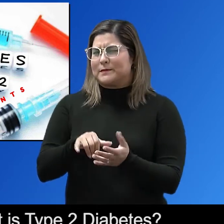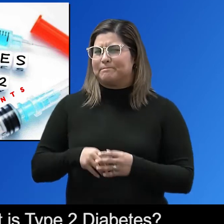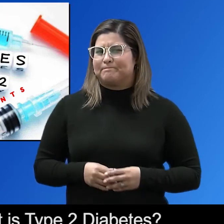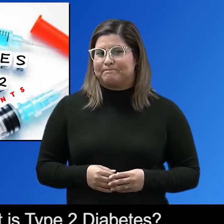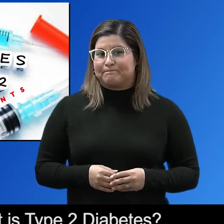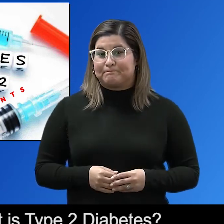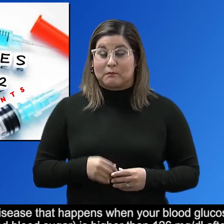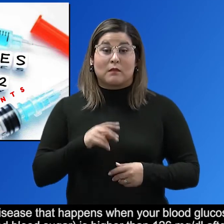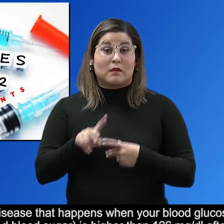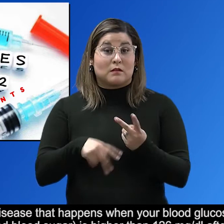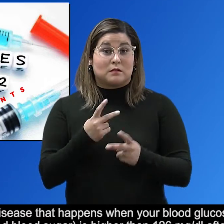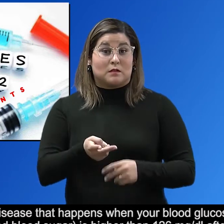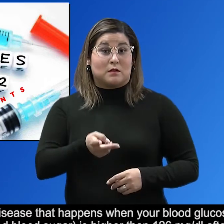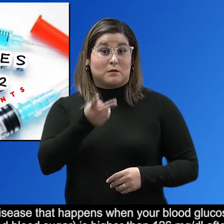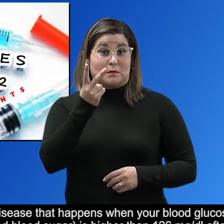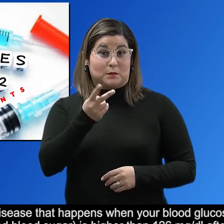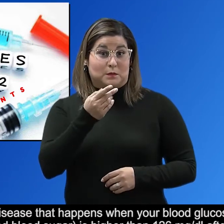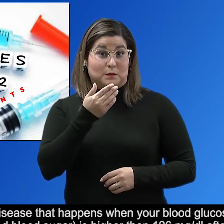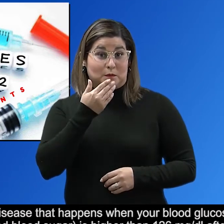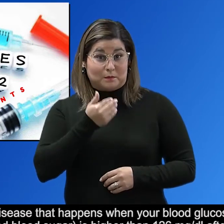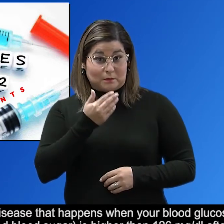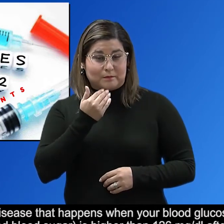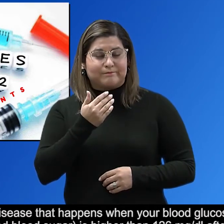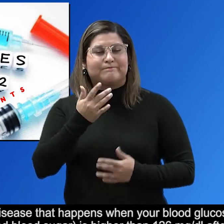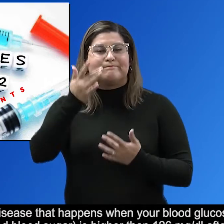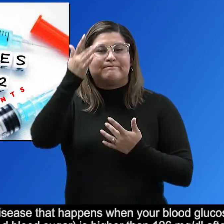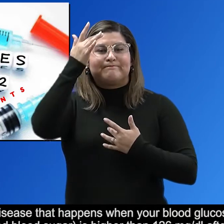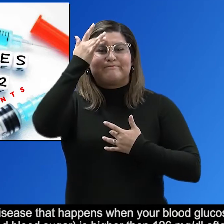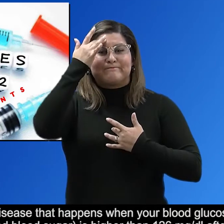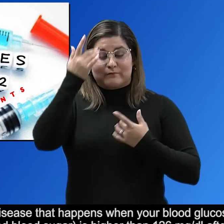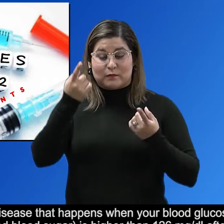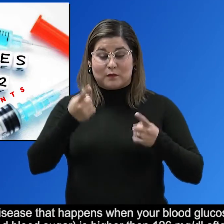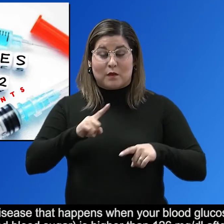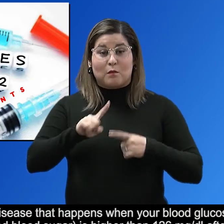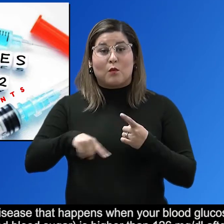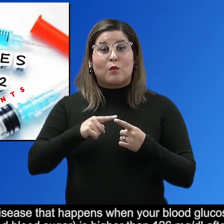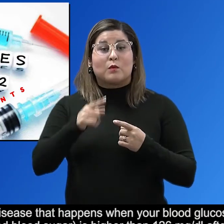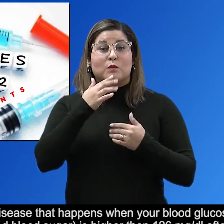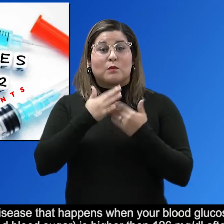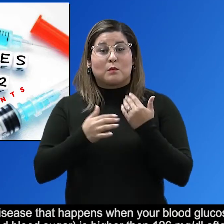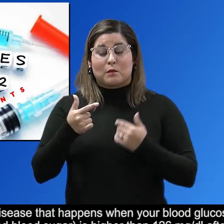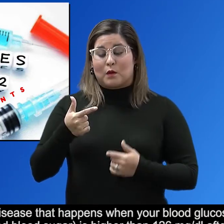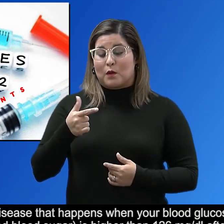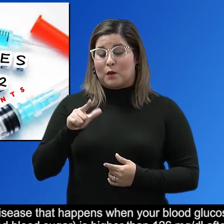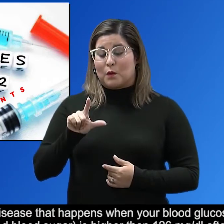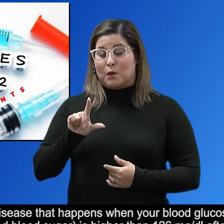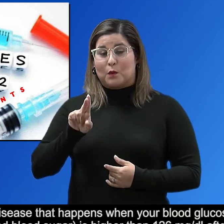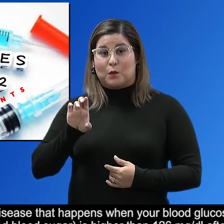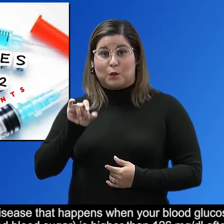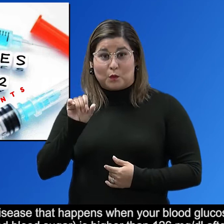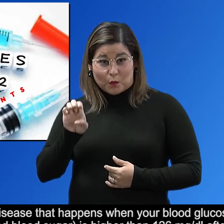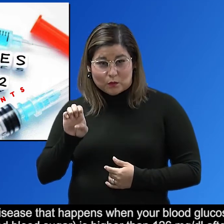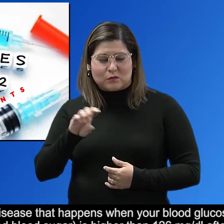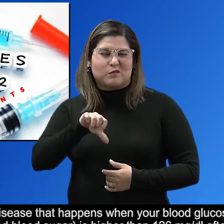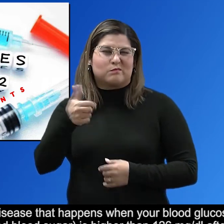Type 2 diabetes is a disease that happens when your blood glucose, also